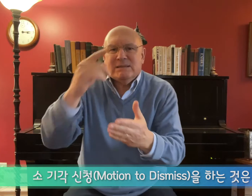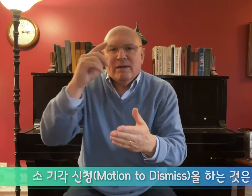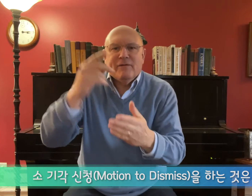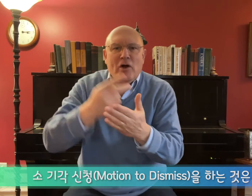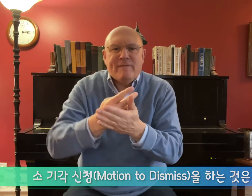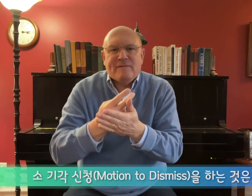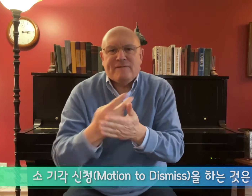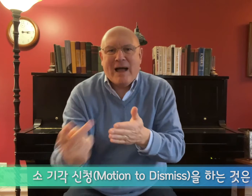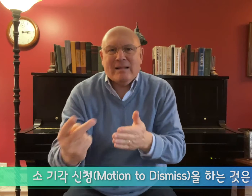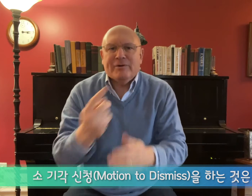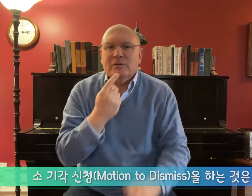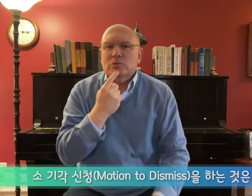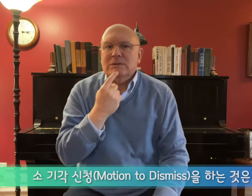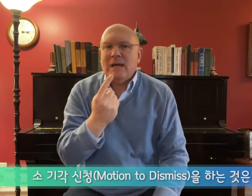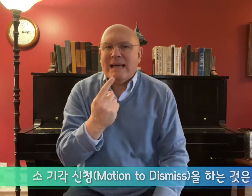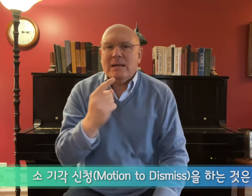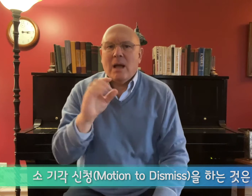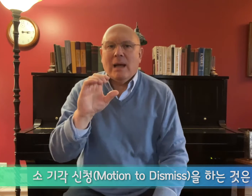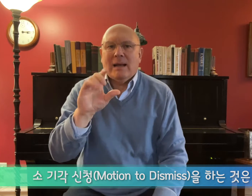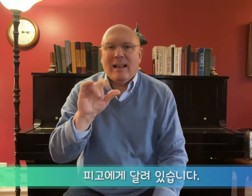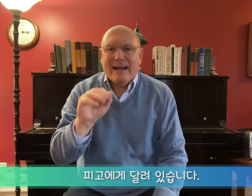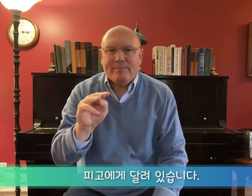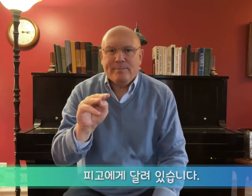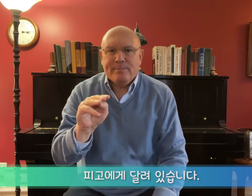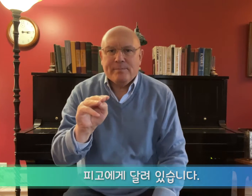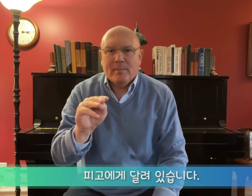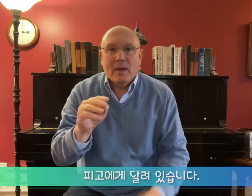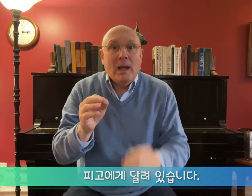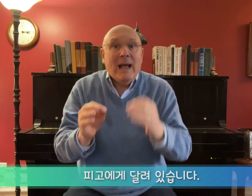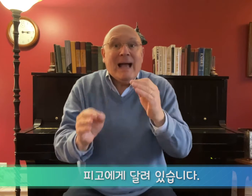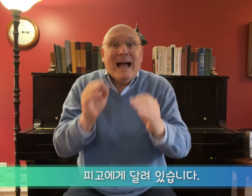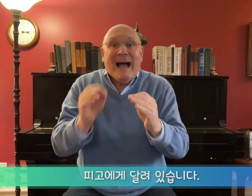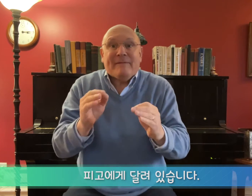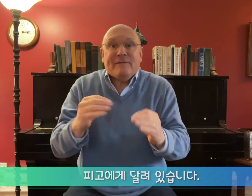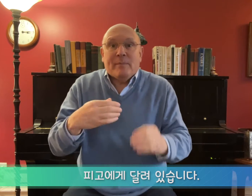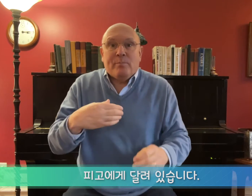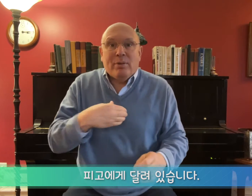Usually, a motion to dismiss for failure to state a claim.